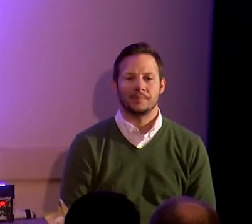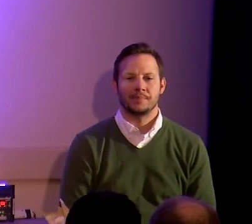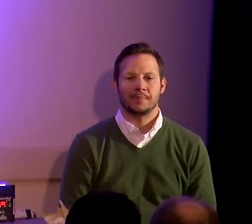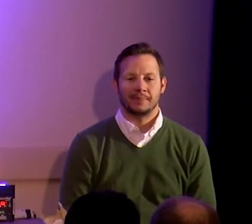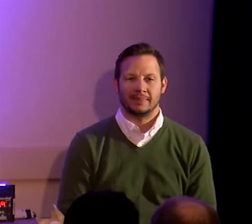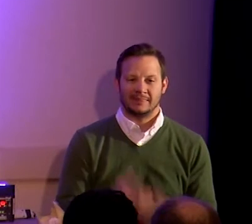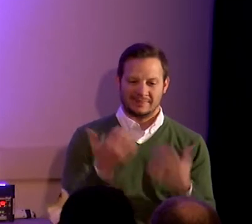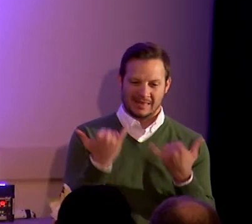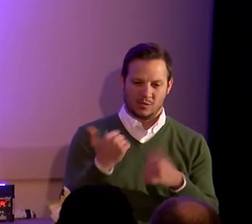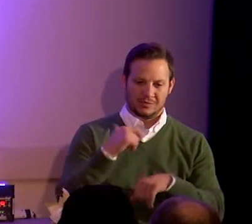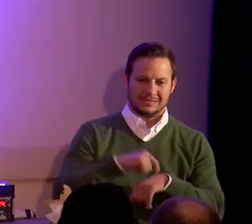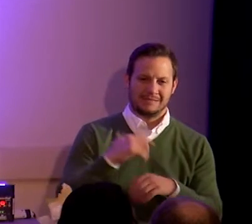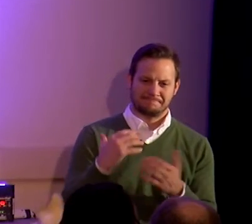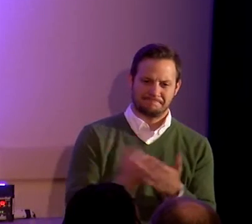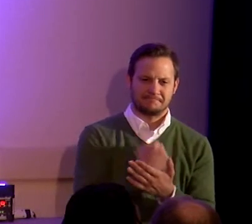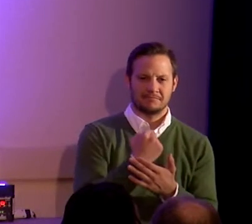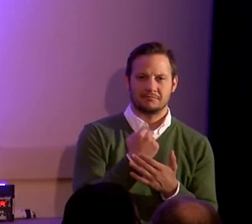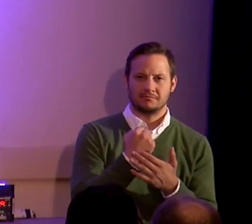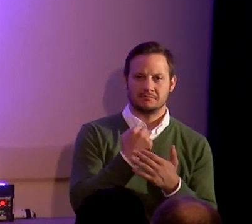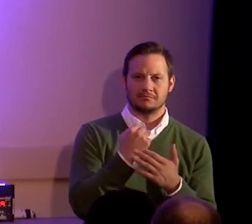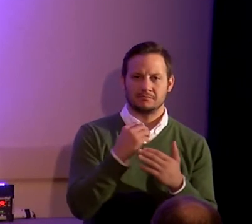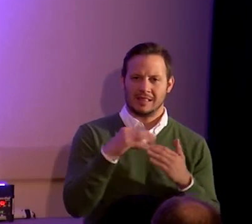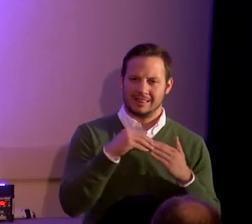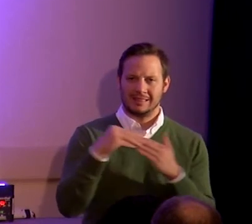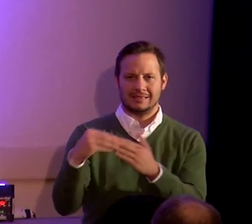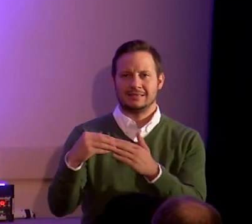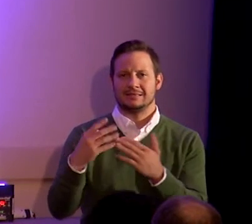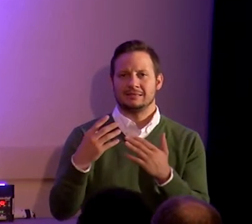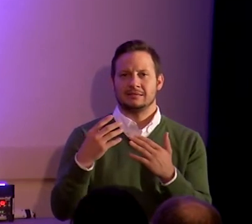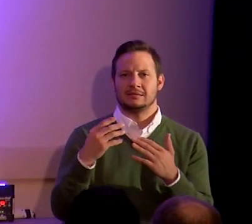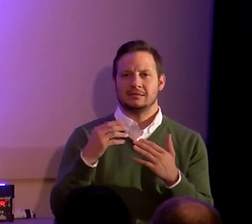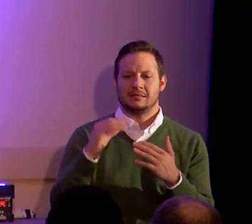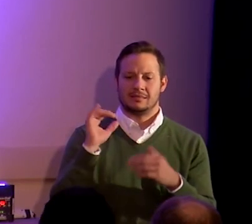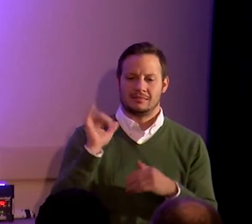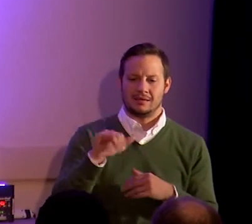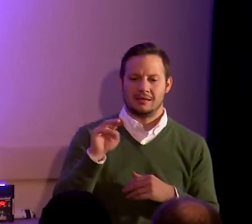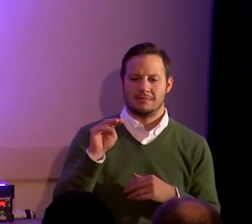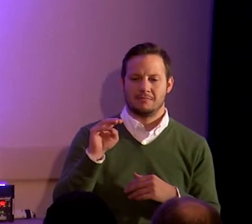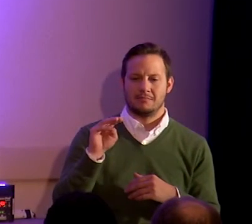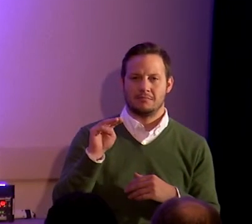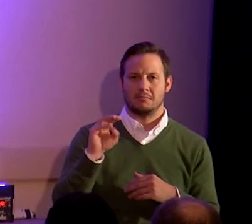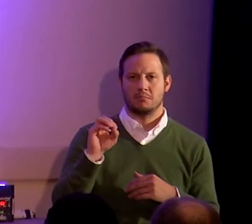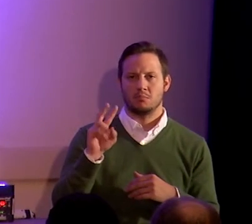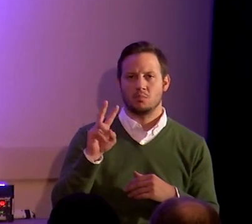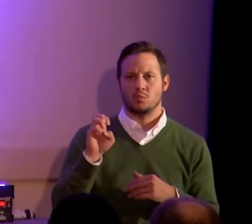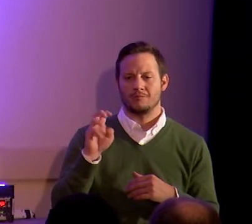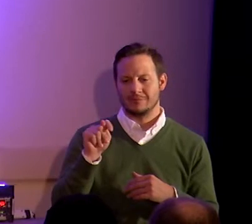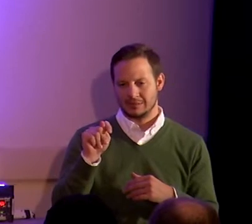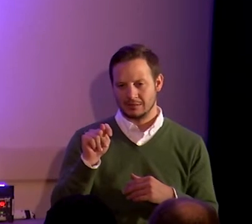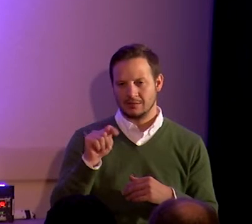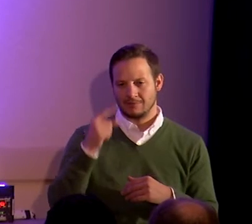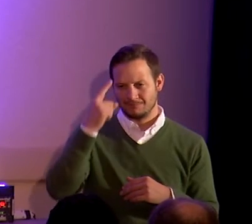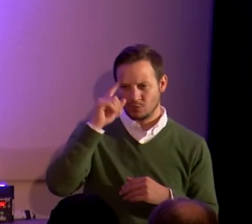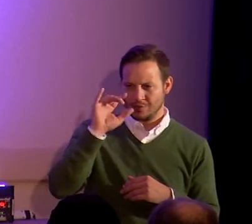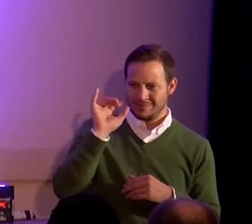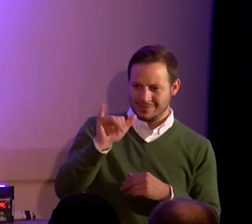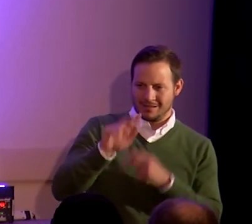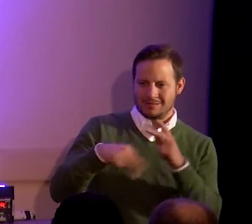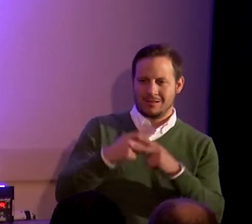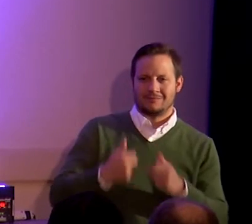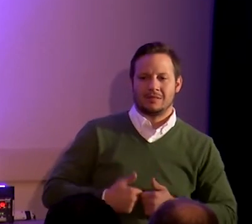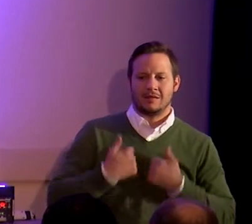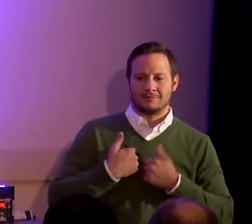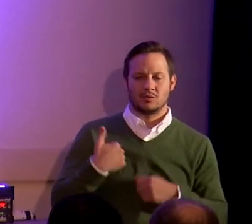The time is now to lead the movement in boldly towards that ethical way of life, where we are